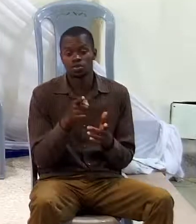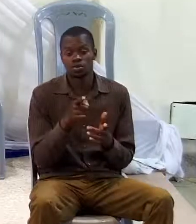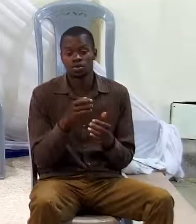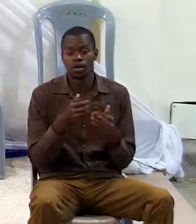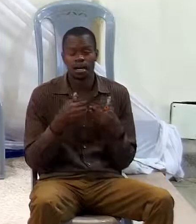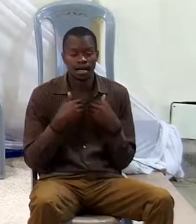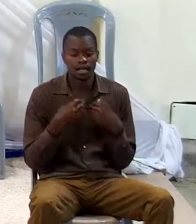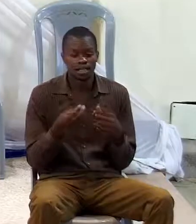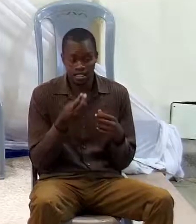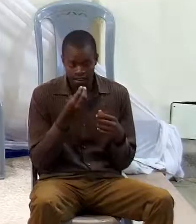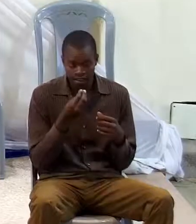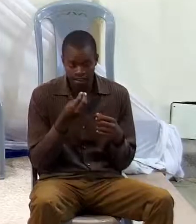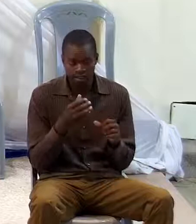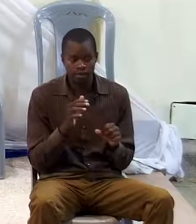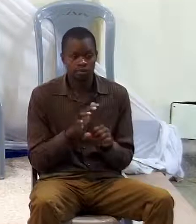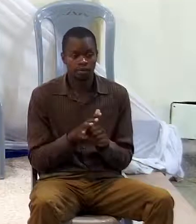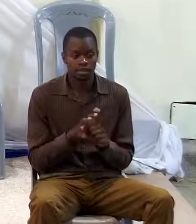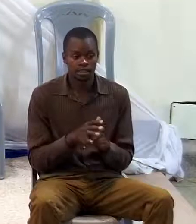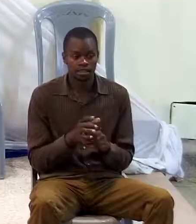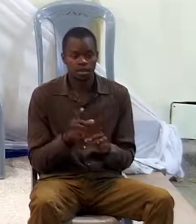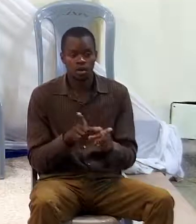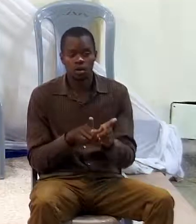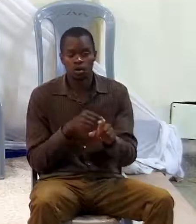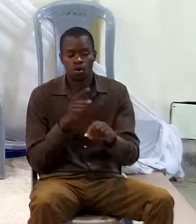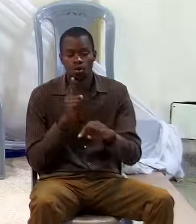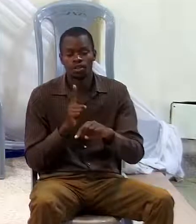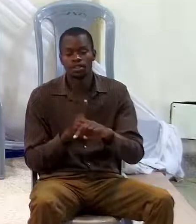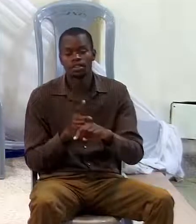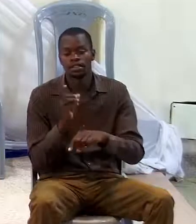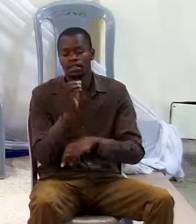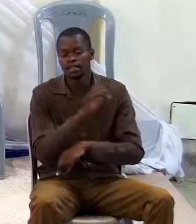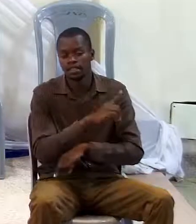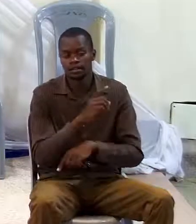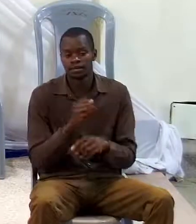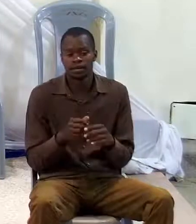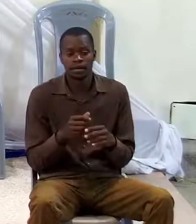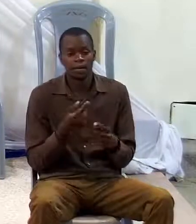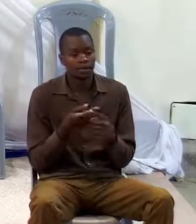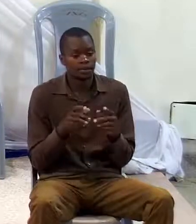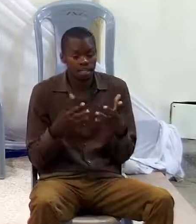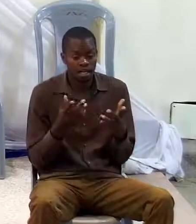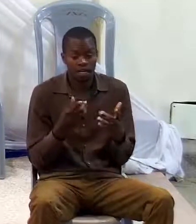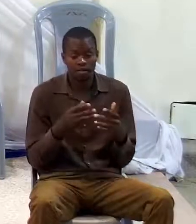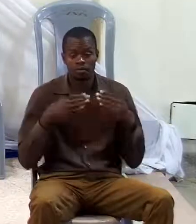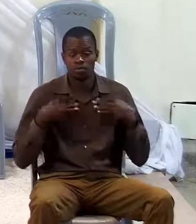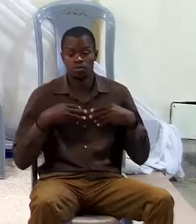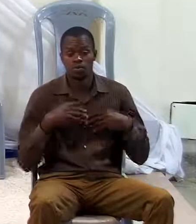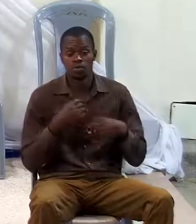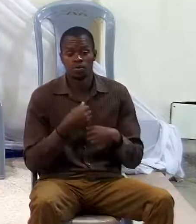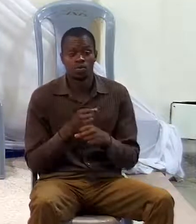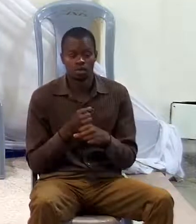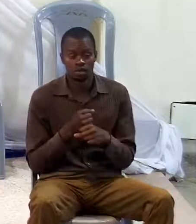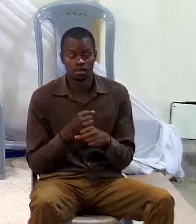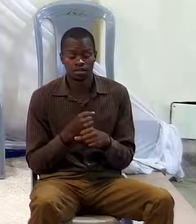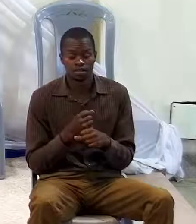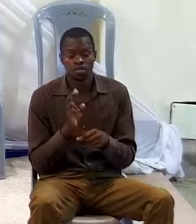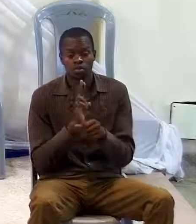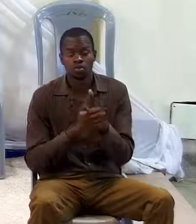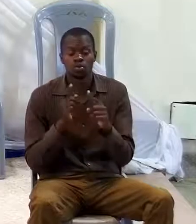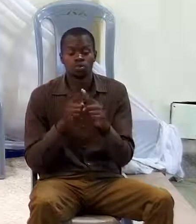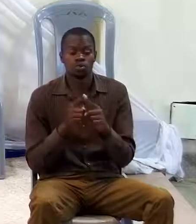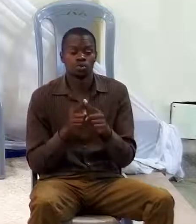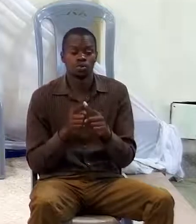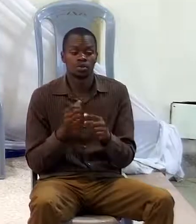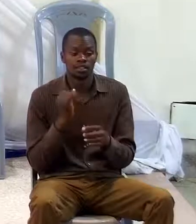day. But the way your metabolism works, the way it is accustomed, is that it needs to